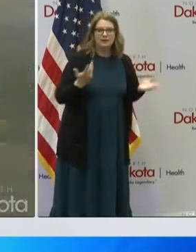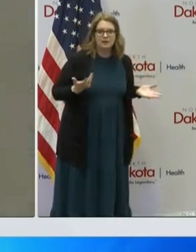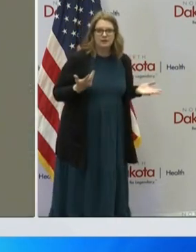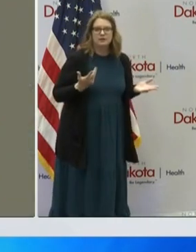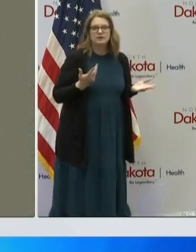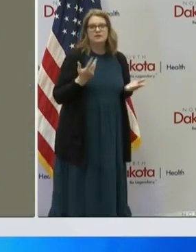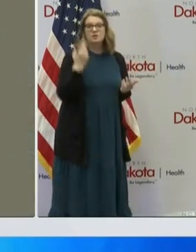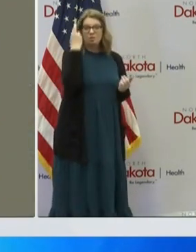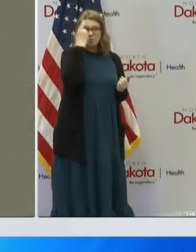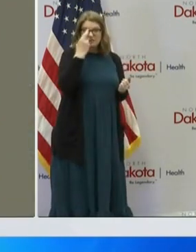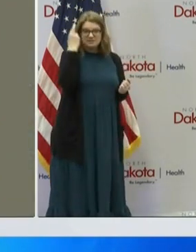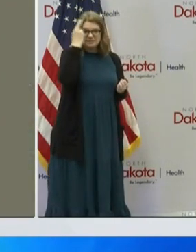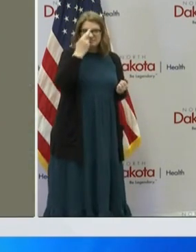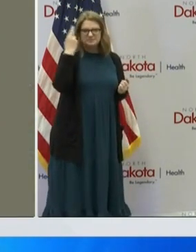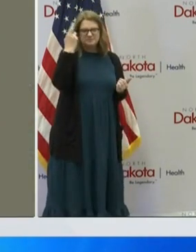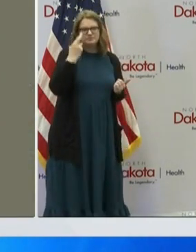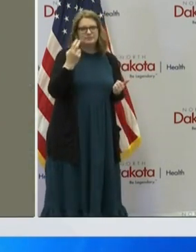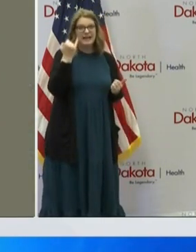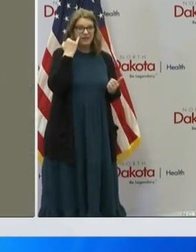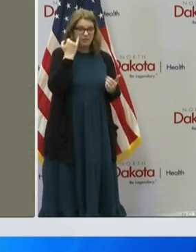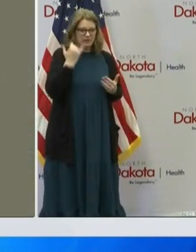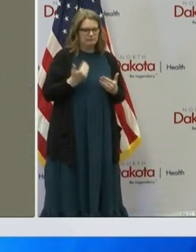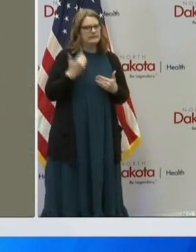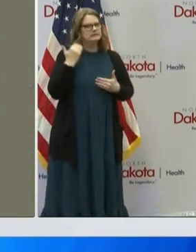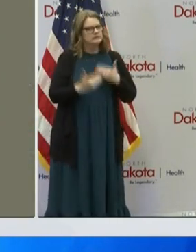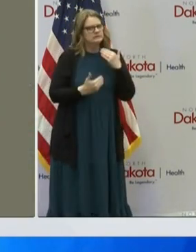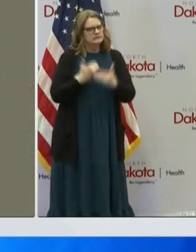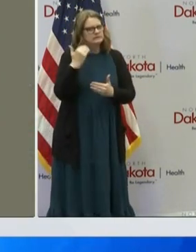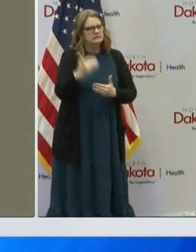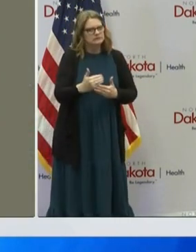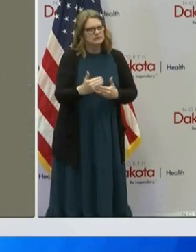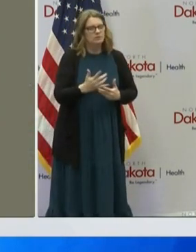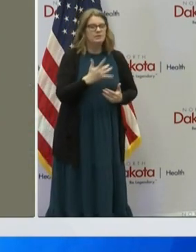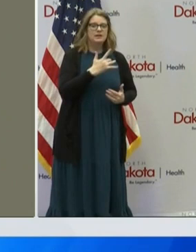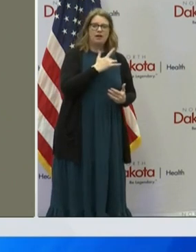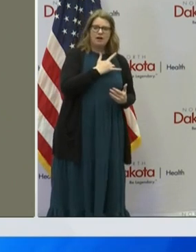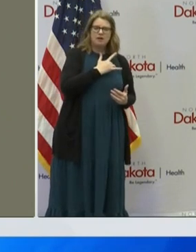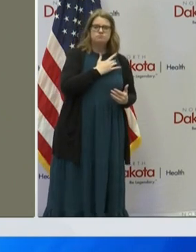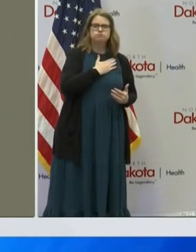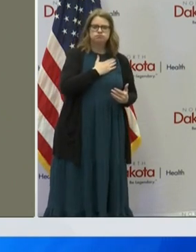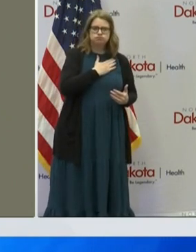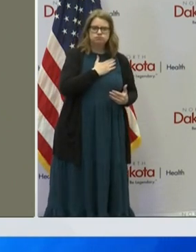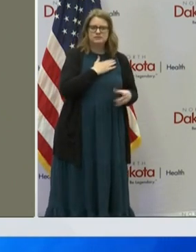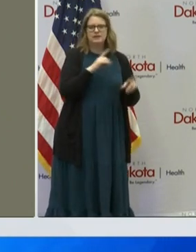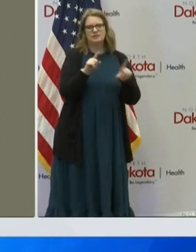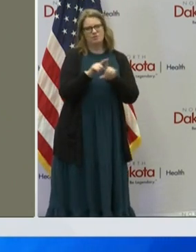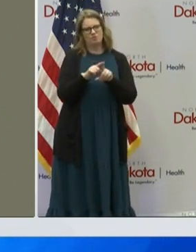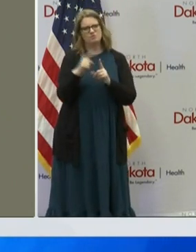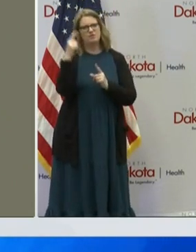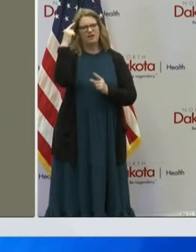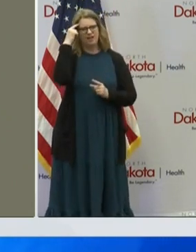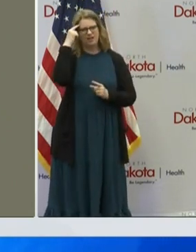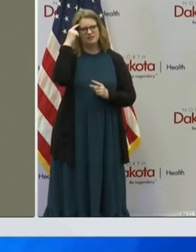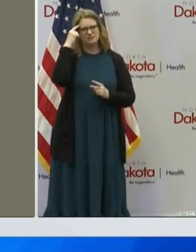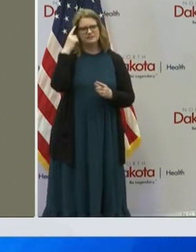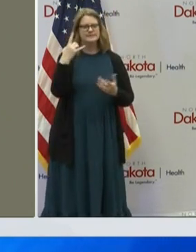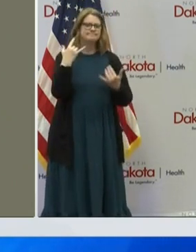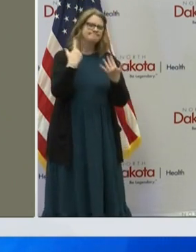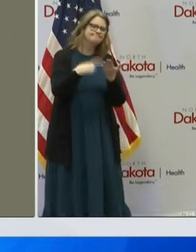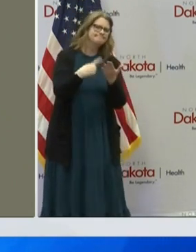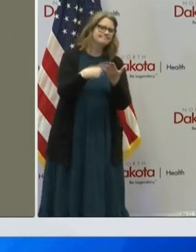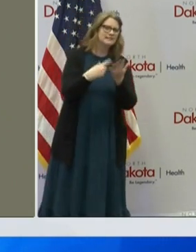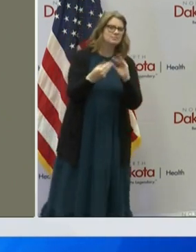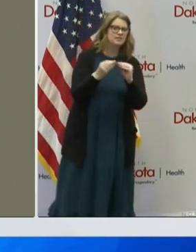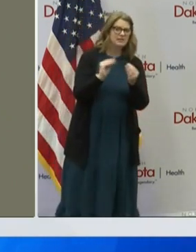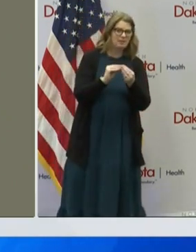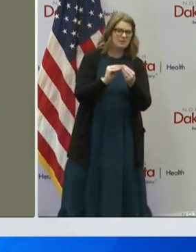this? Because to get through this, we need both our heart and we need our head. And when we talk about numbers,